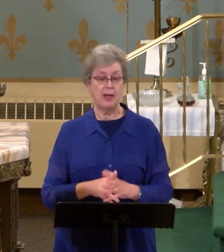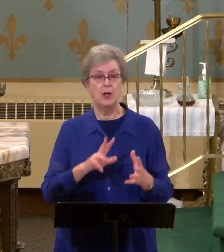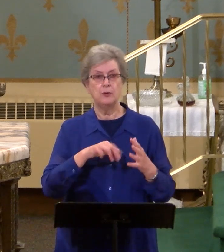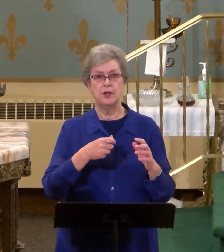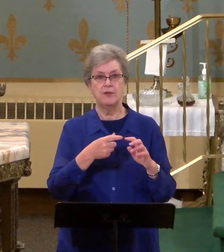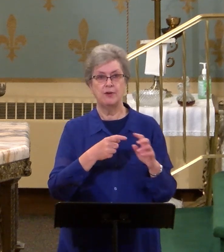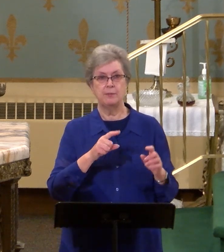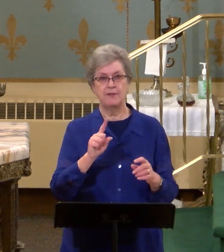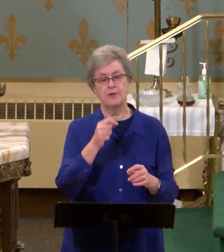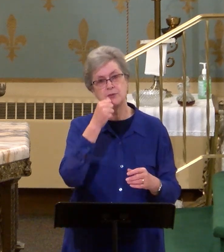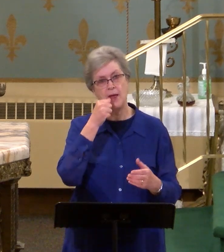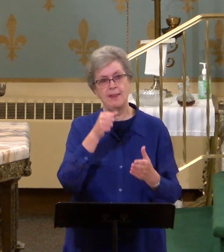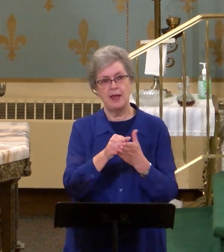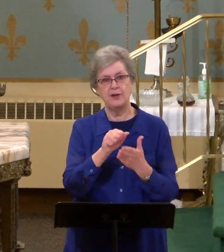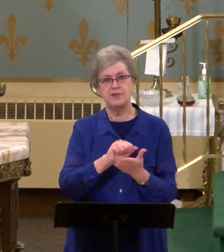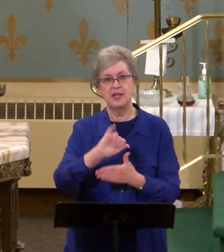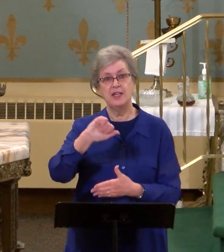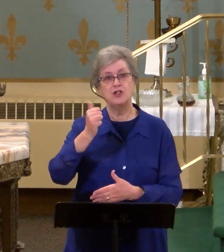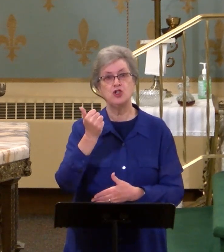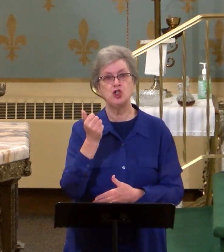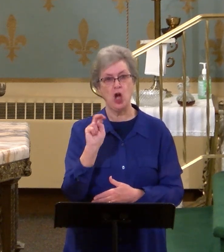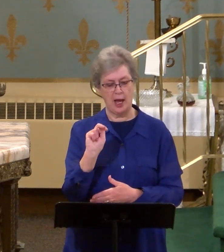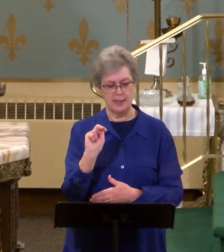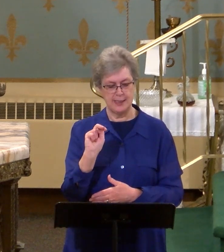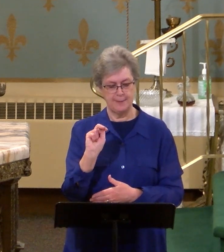A reading from the first letter of Saint John.